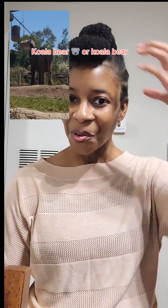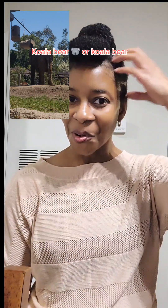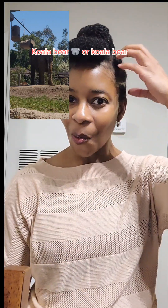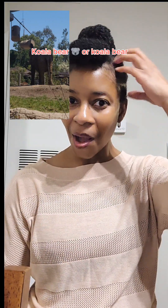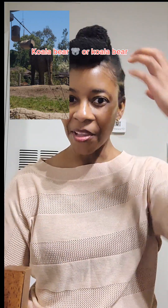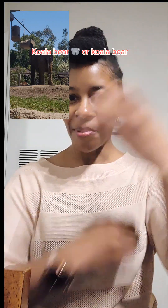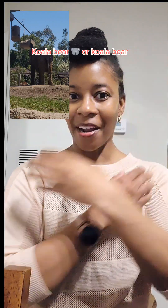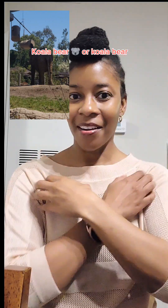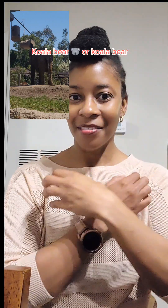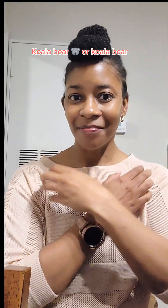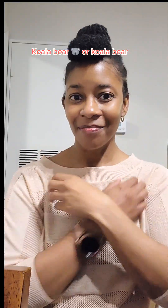Koala bear.